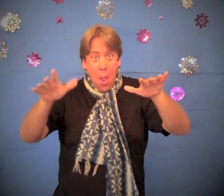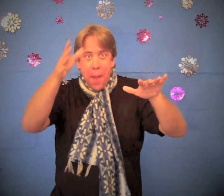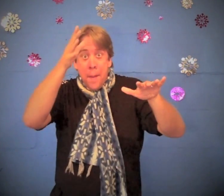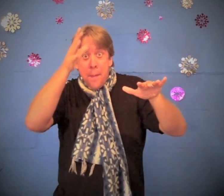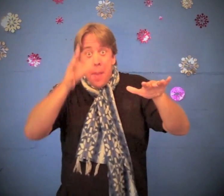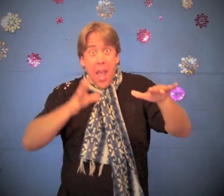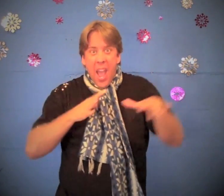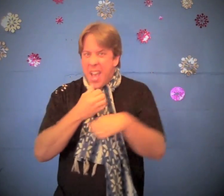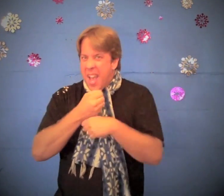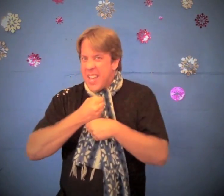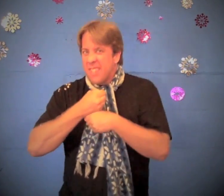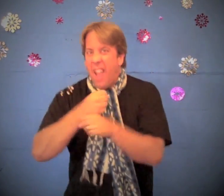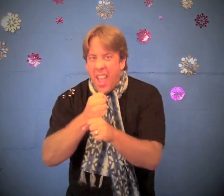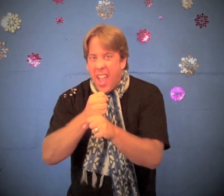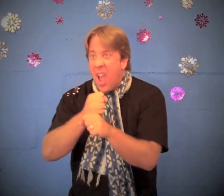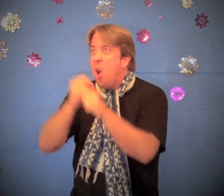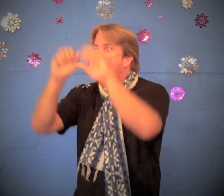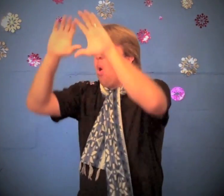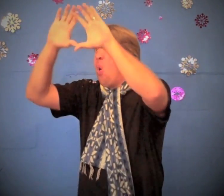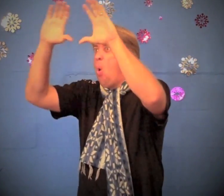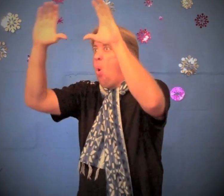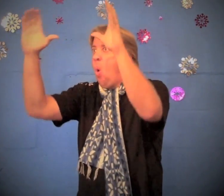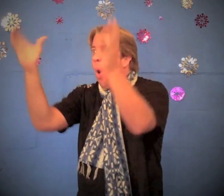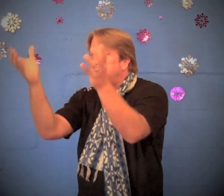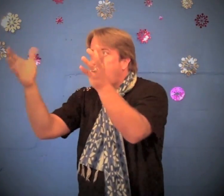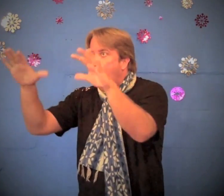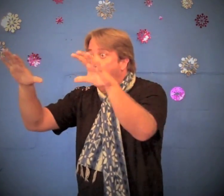So he made a smiling snowman.